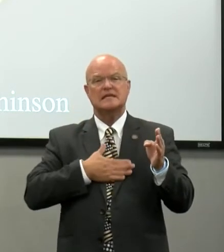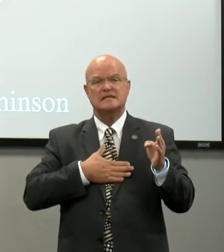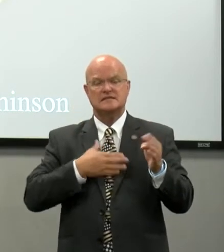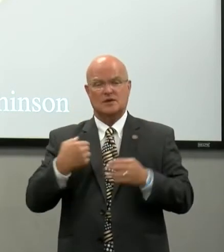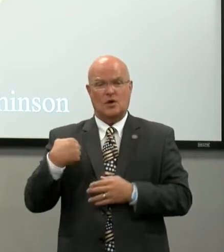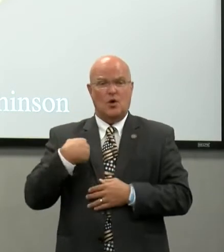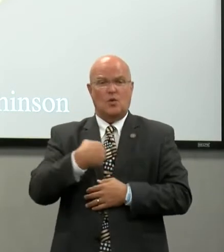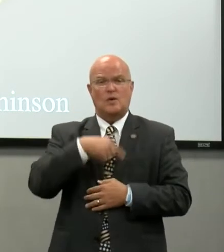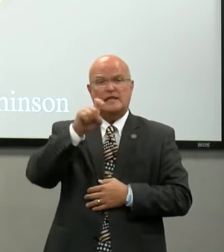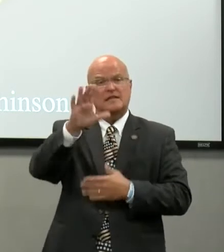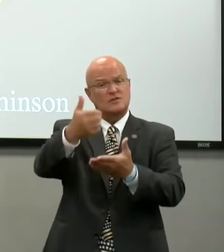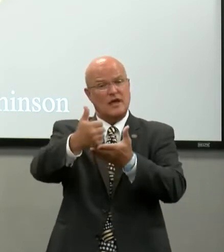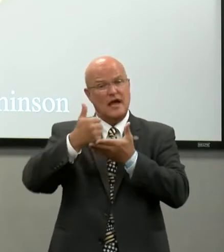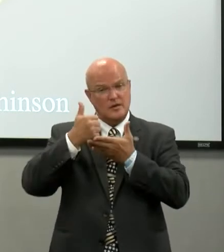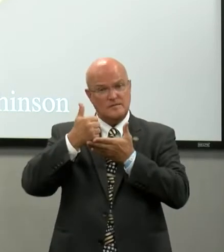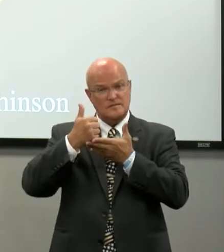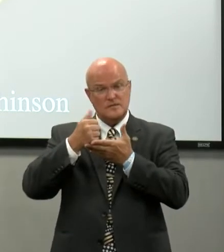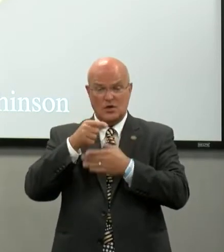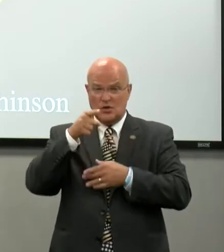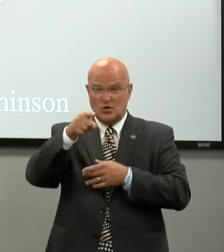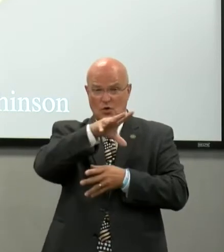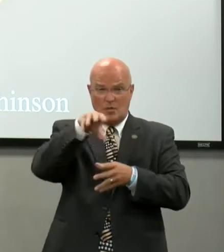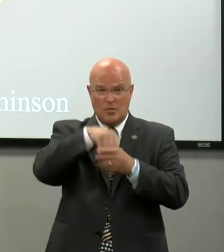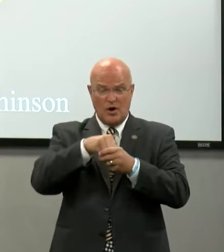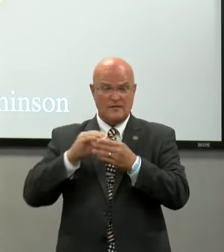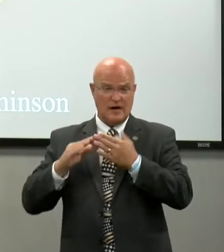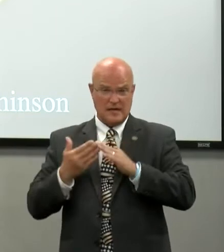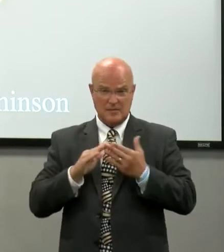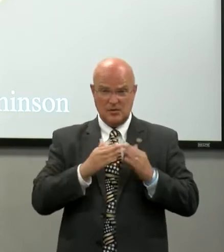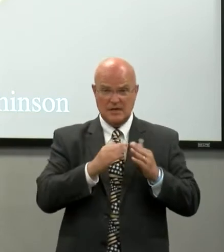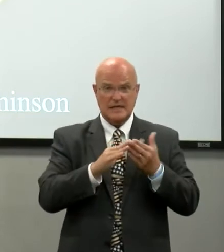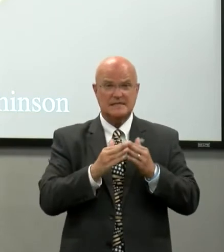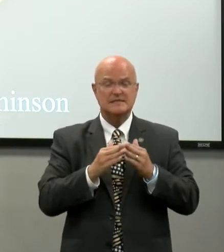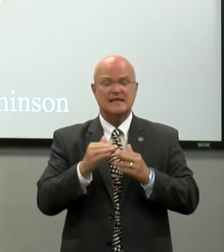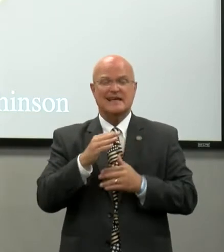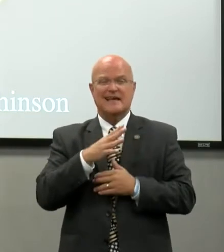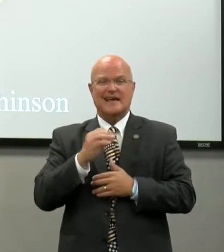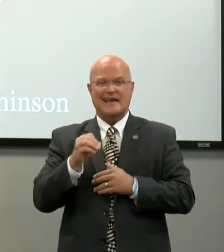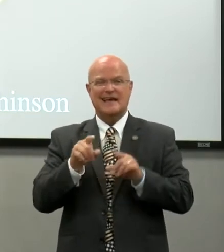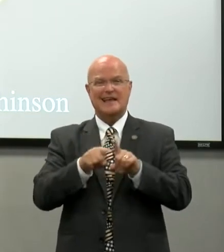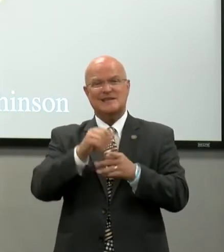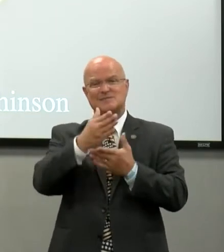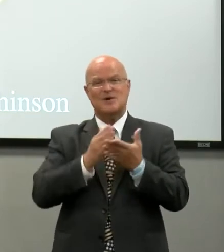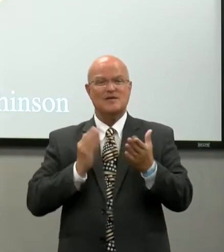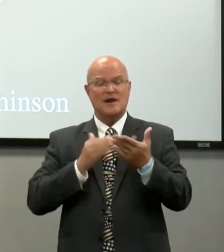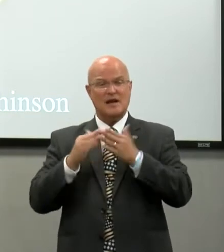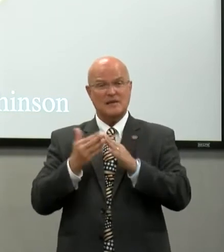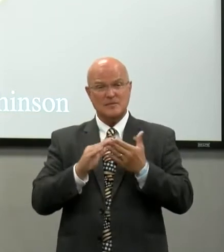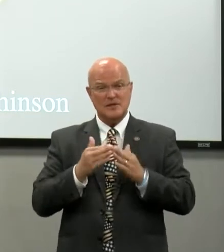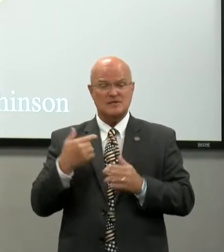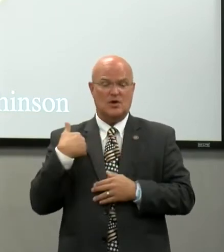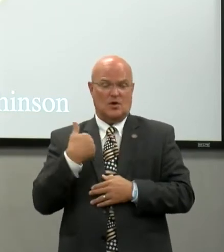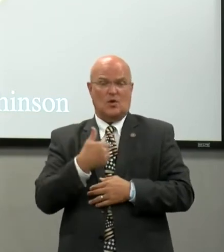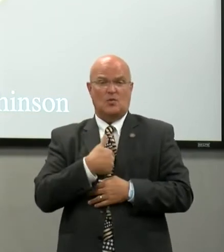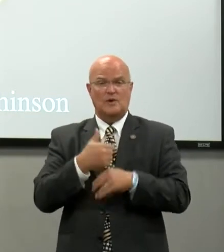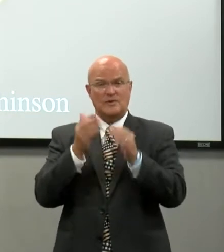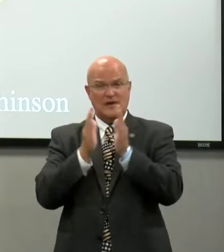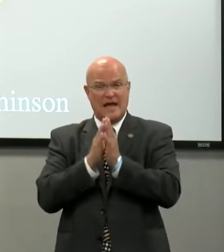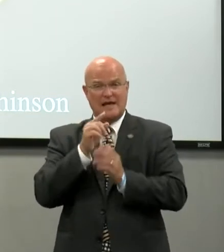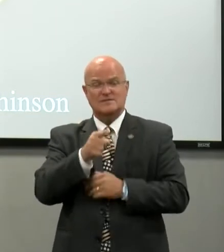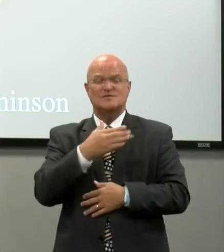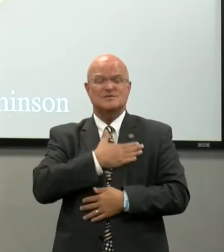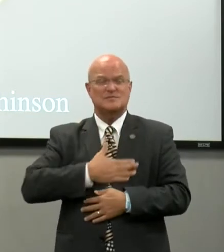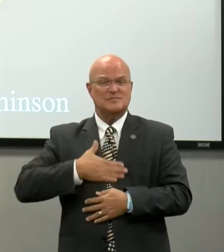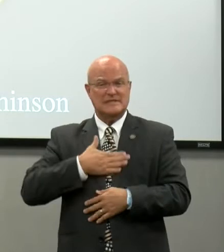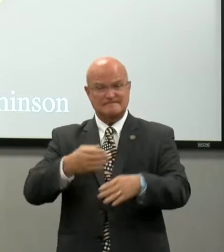we need your help. You are part of our communities, and as part of our communities, we would ask you to